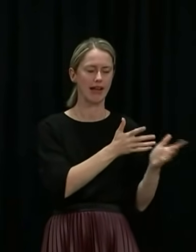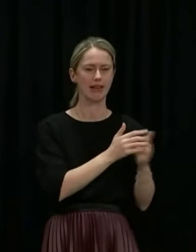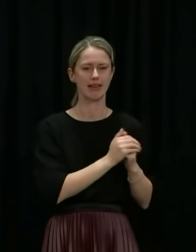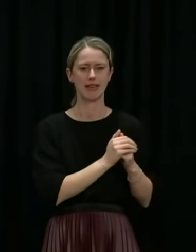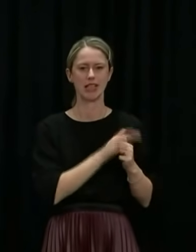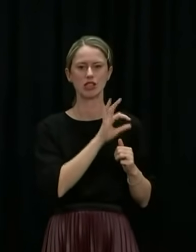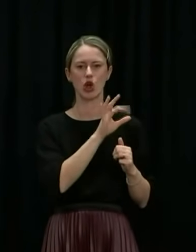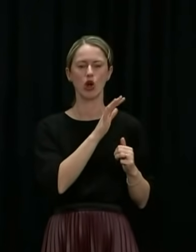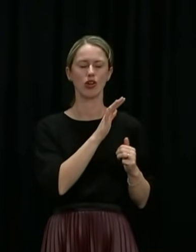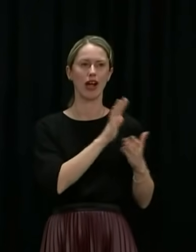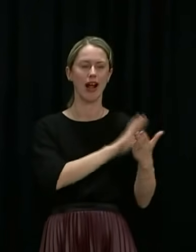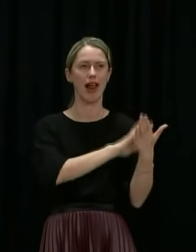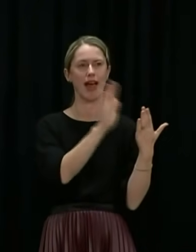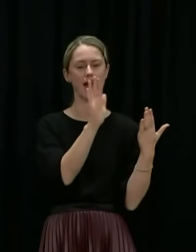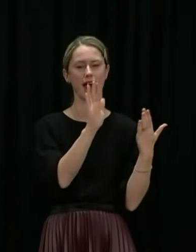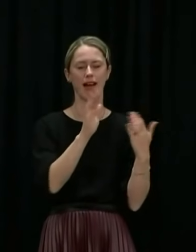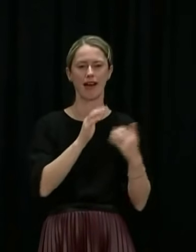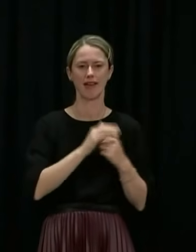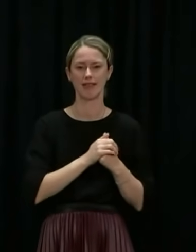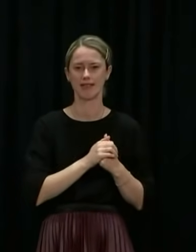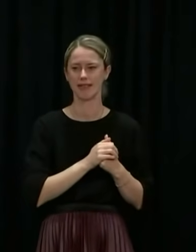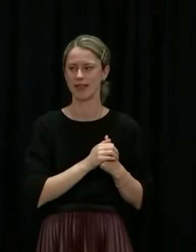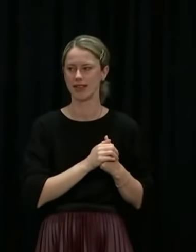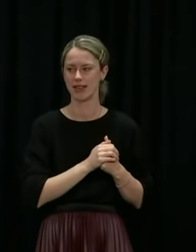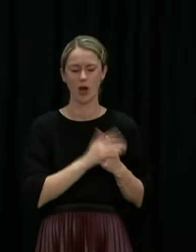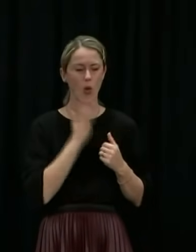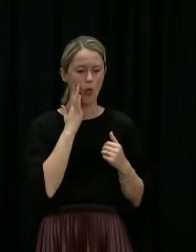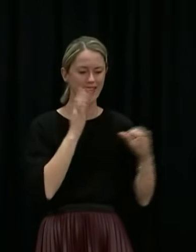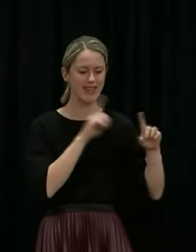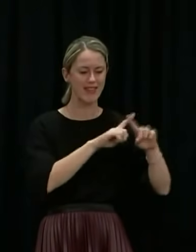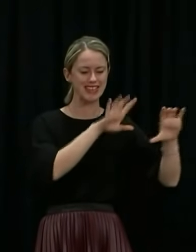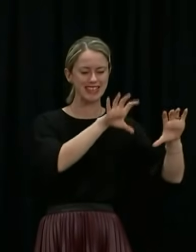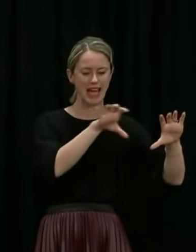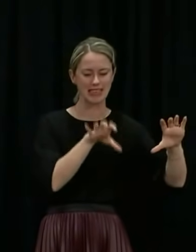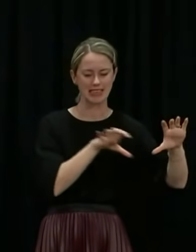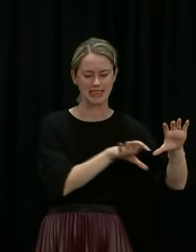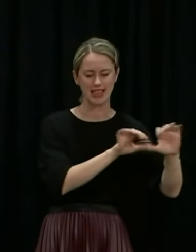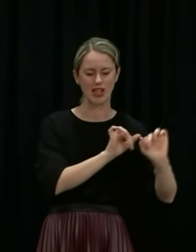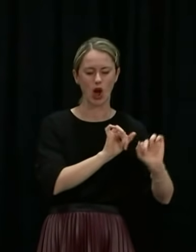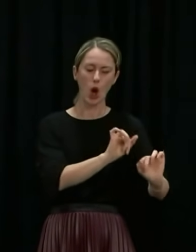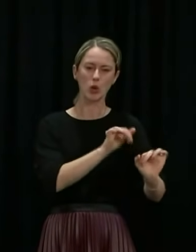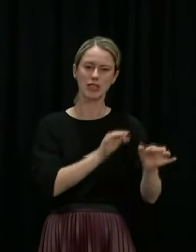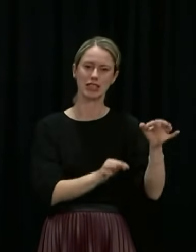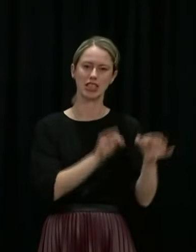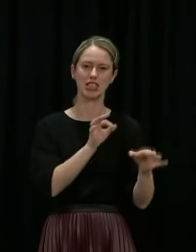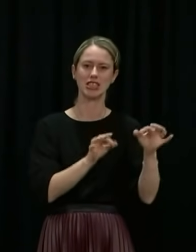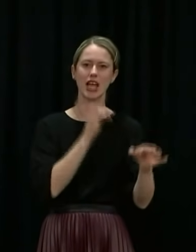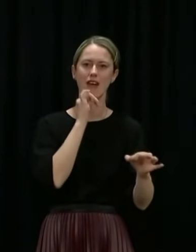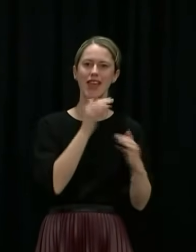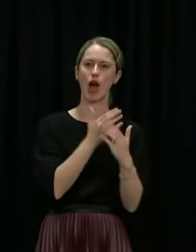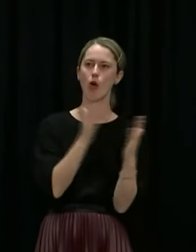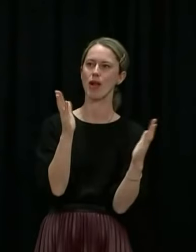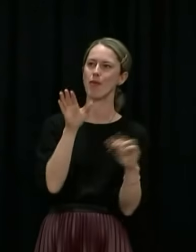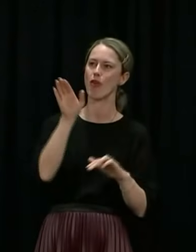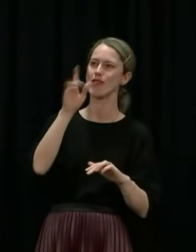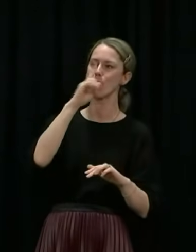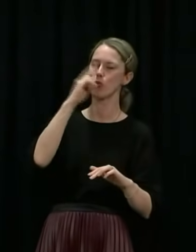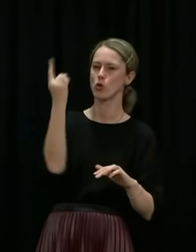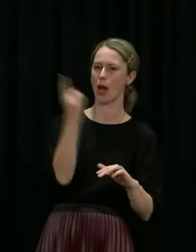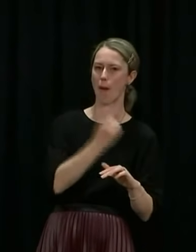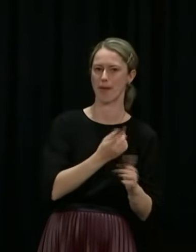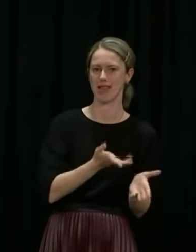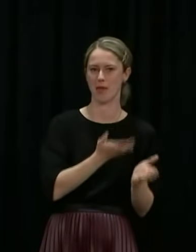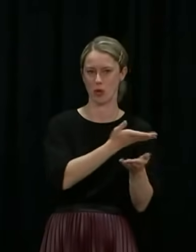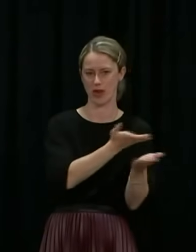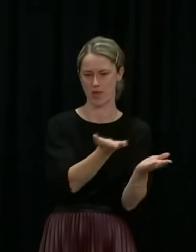not always as clear cut as it might first appear once the states get involved and put their own take on potential